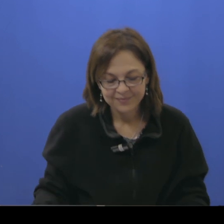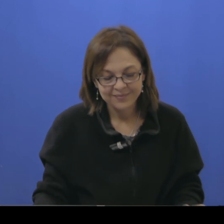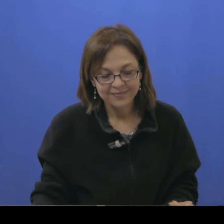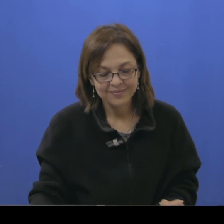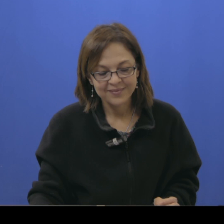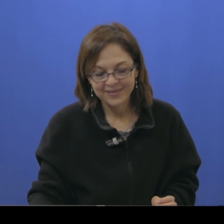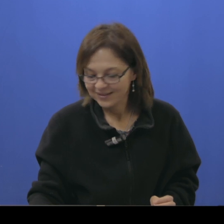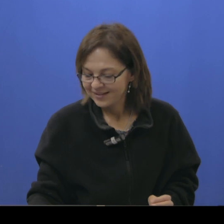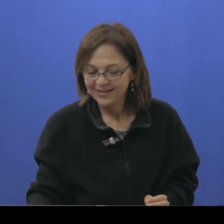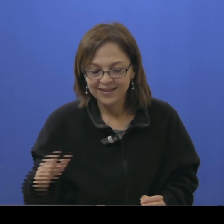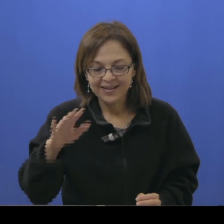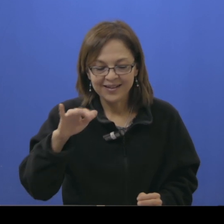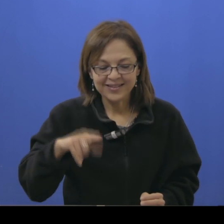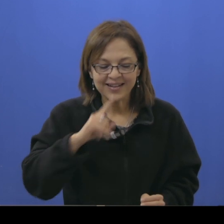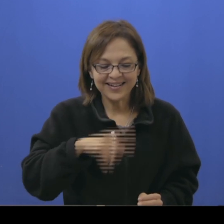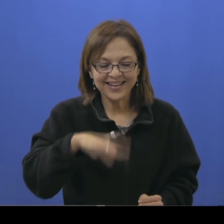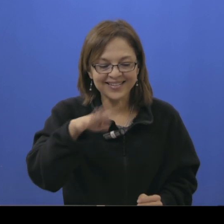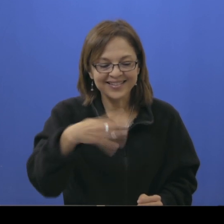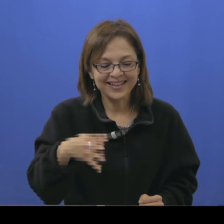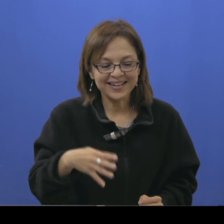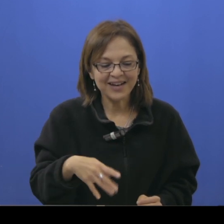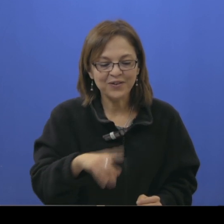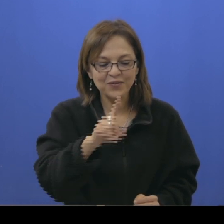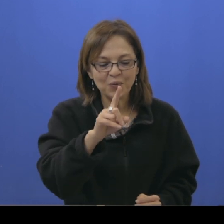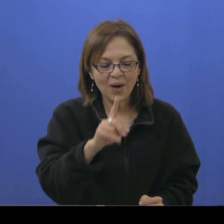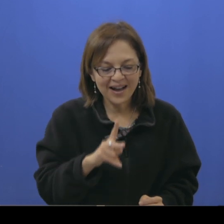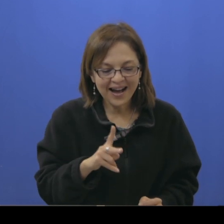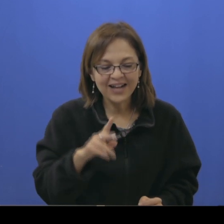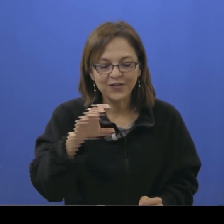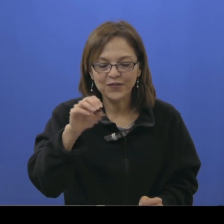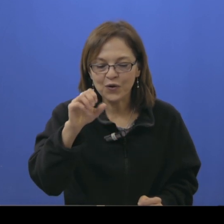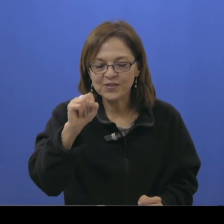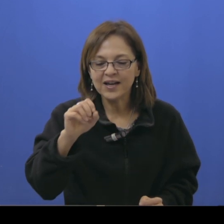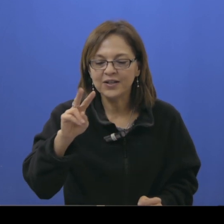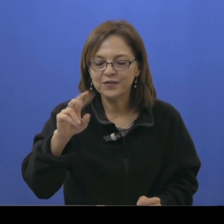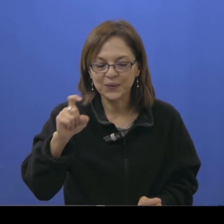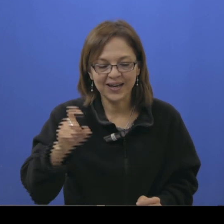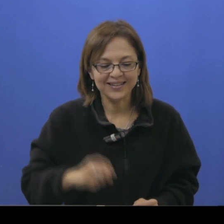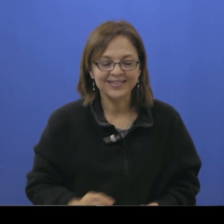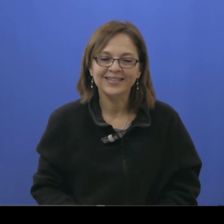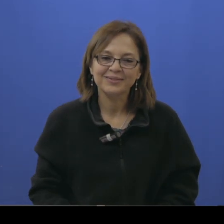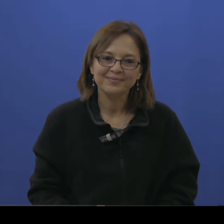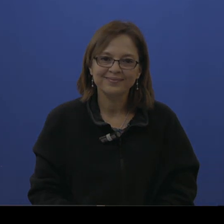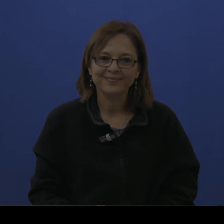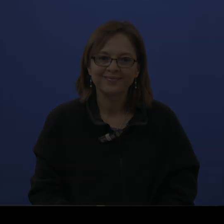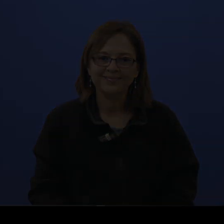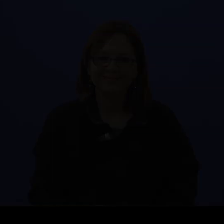That is the graph of 1/2 of cosine of 2x.